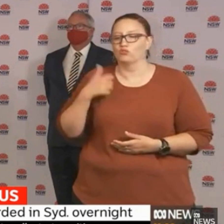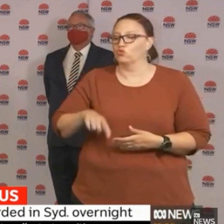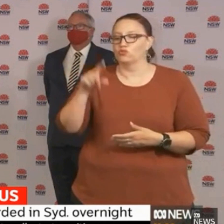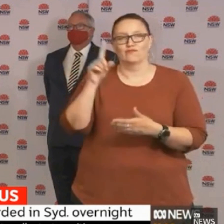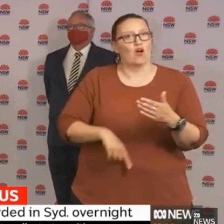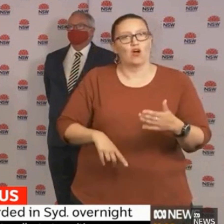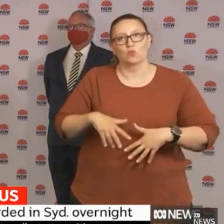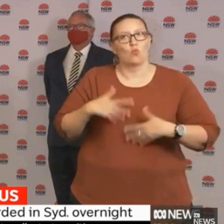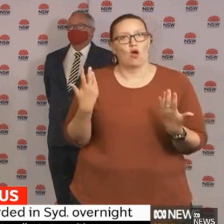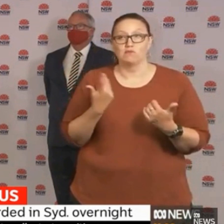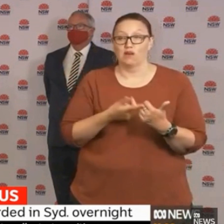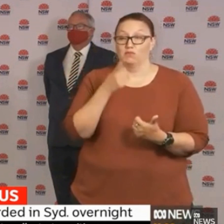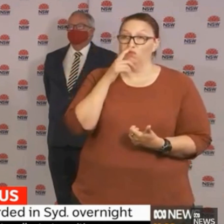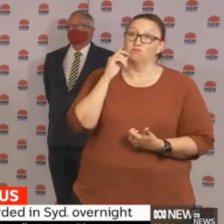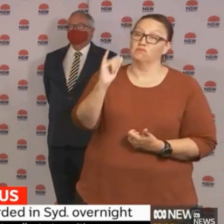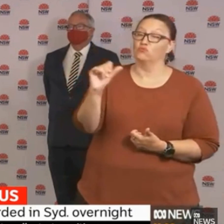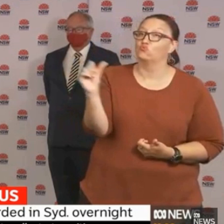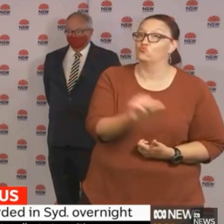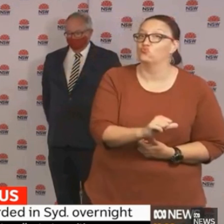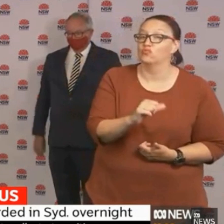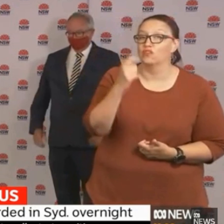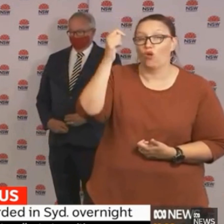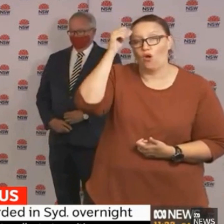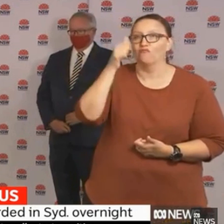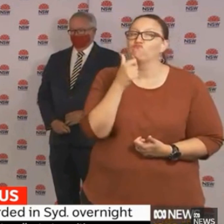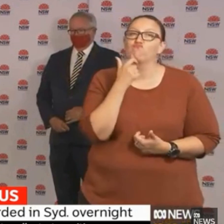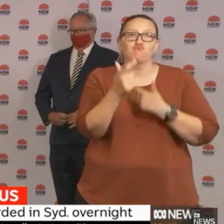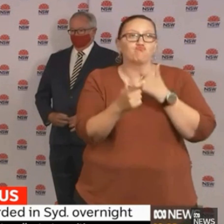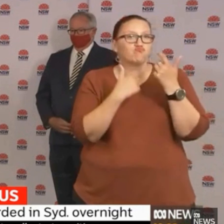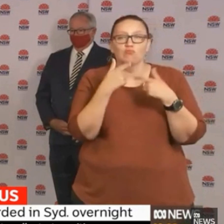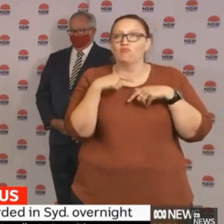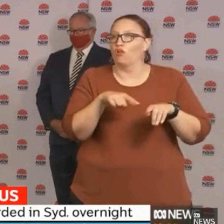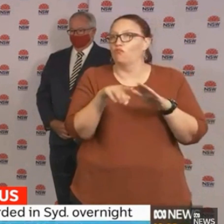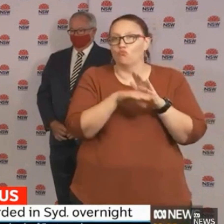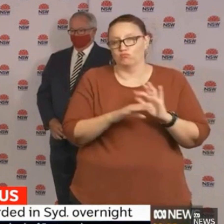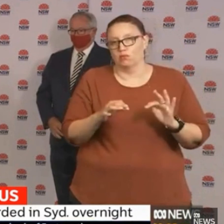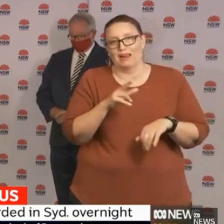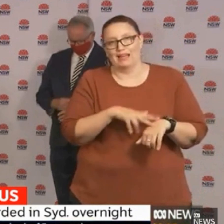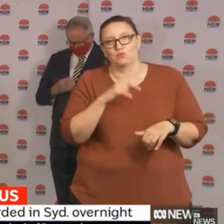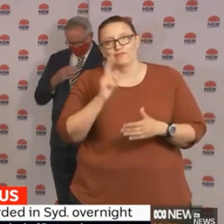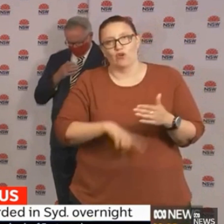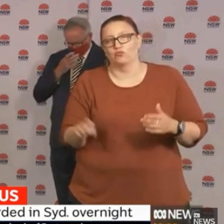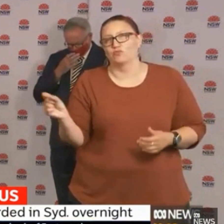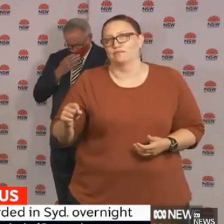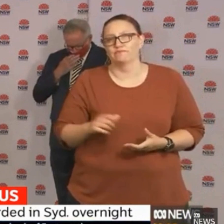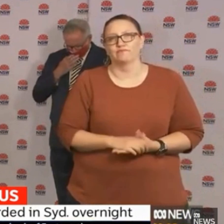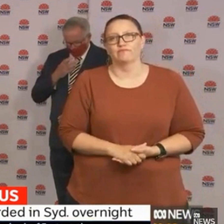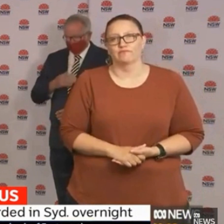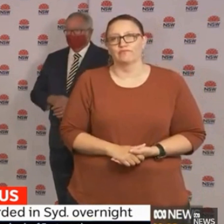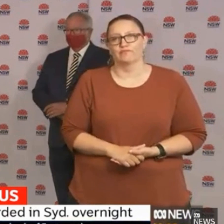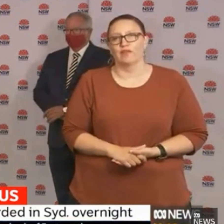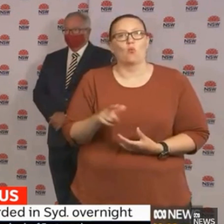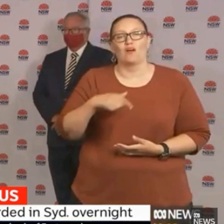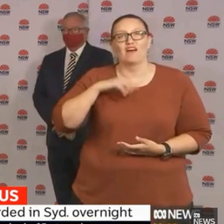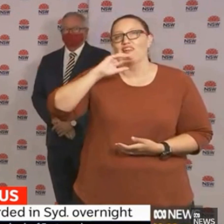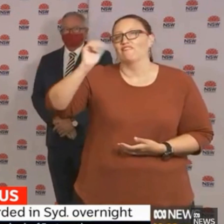that as our first option, but people should expect police to be out there in force. And I think all of us have had a gut full of people